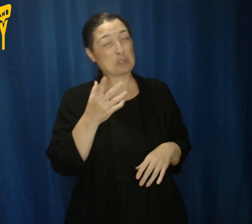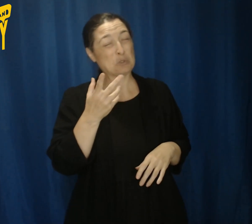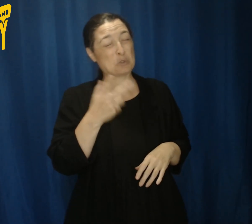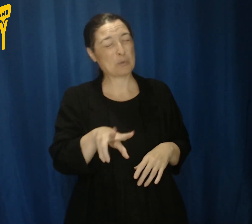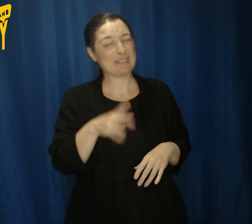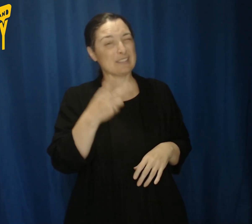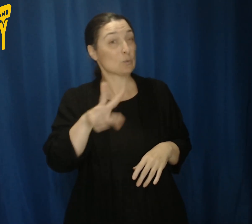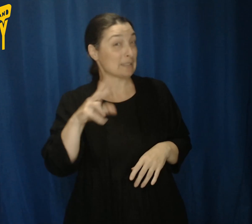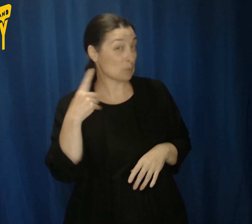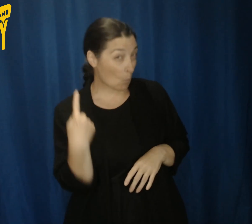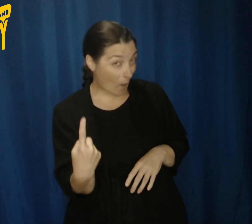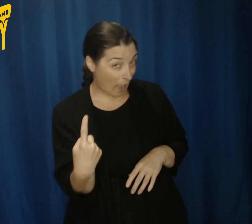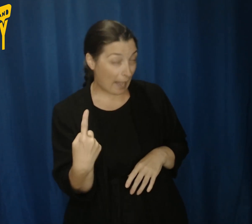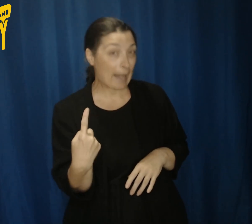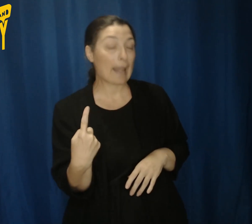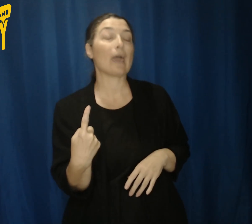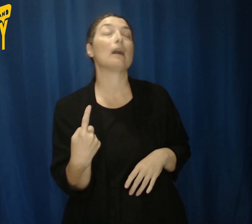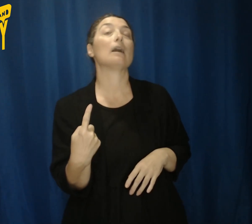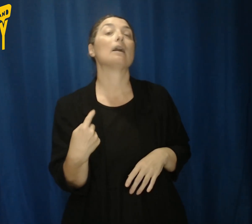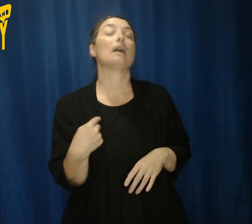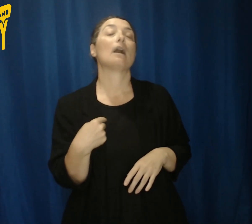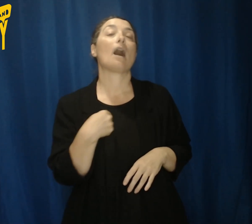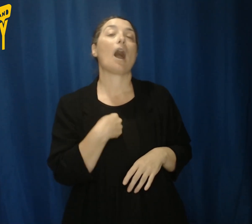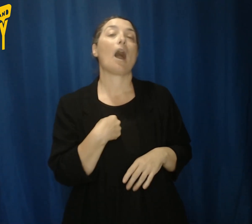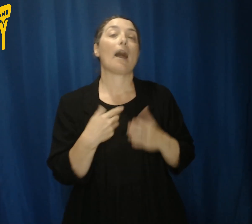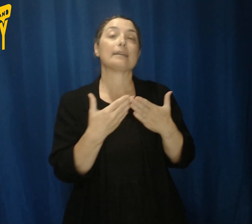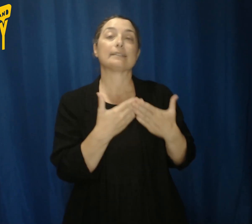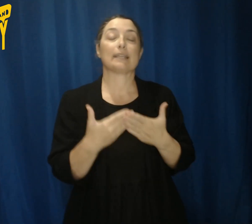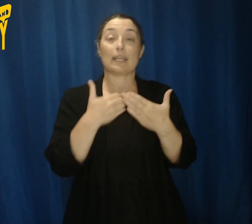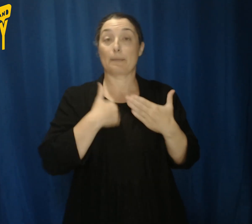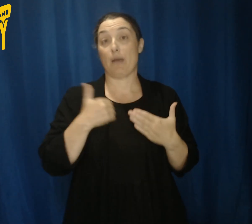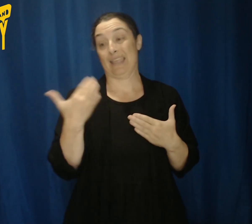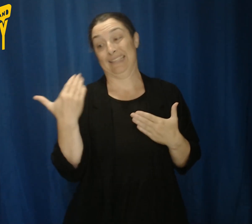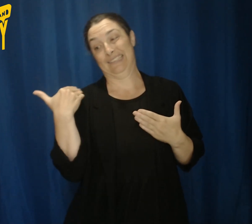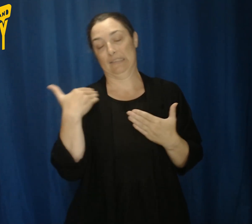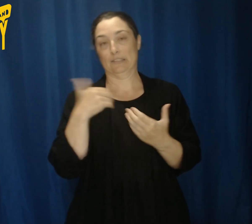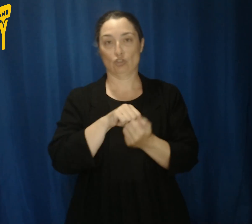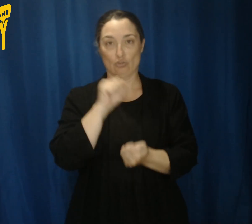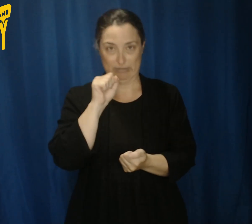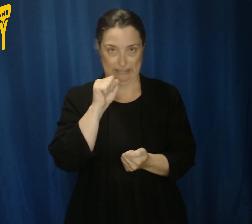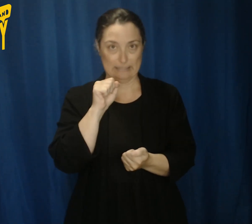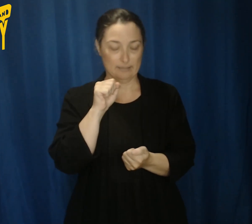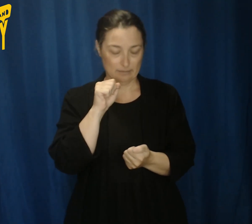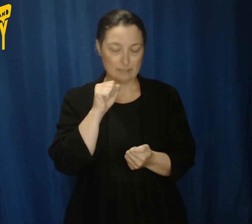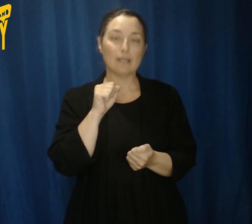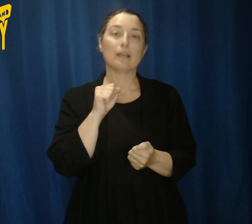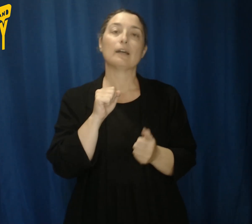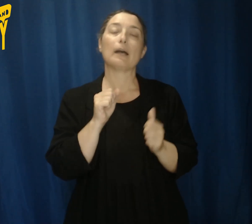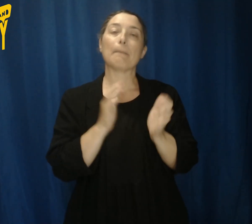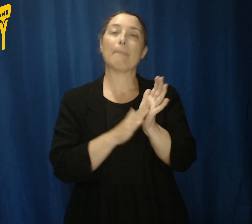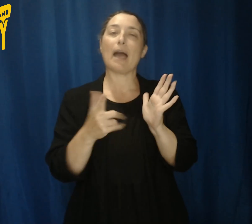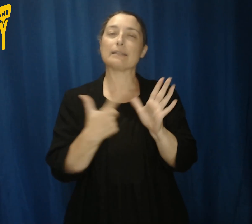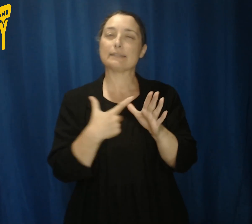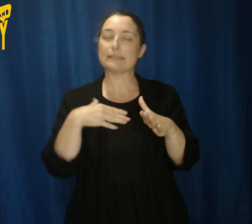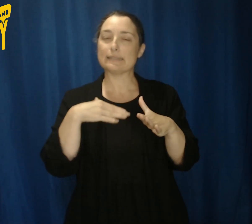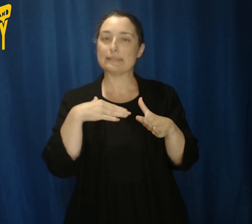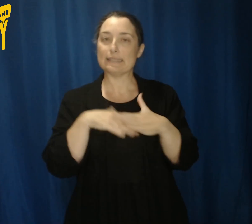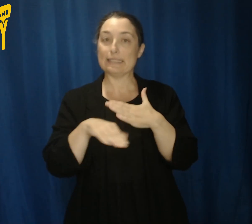2021, I studied my last degree so far, the Masters in Theatre Writing